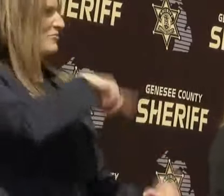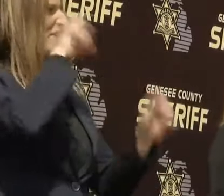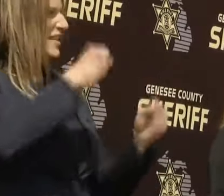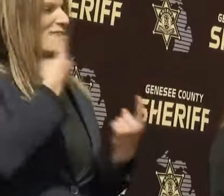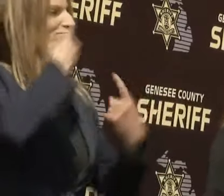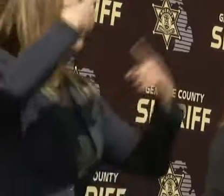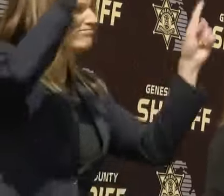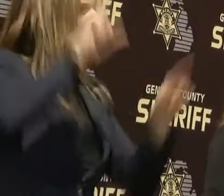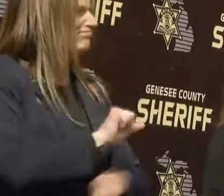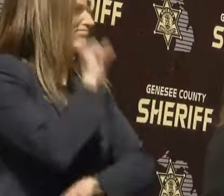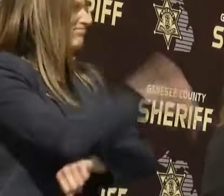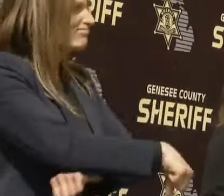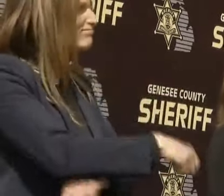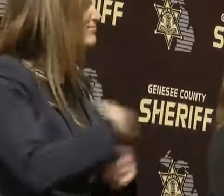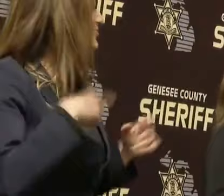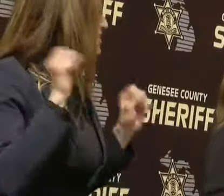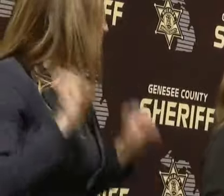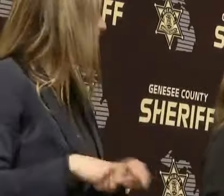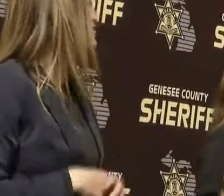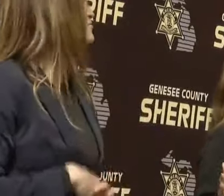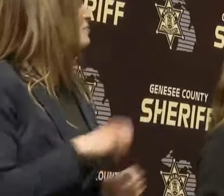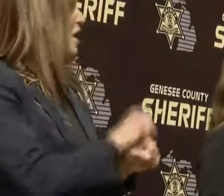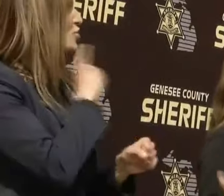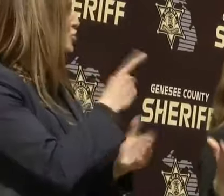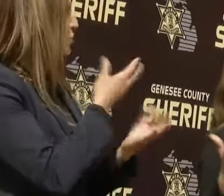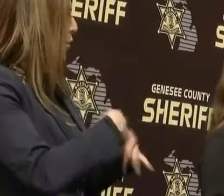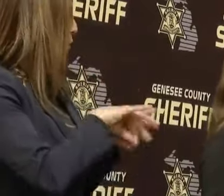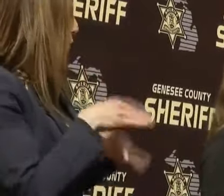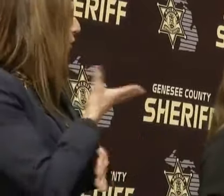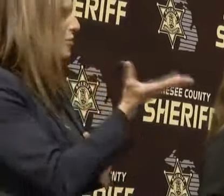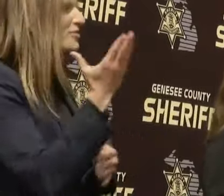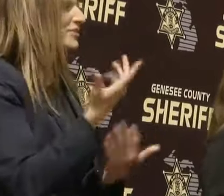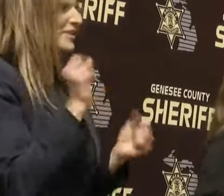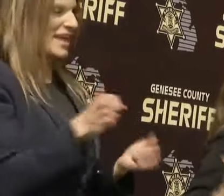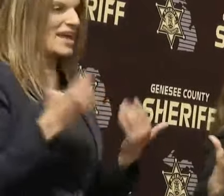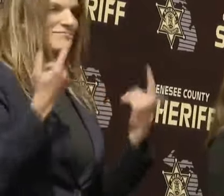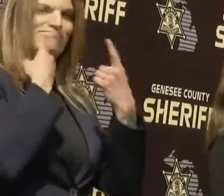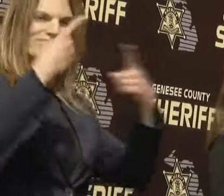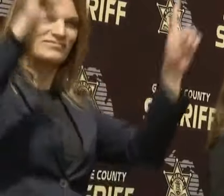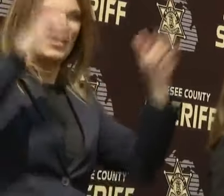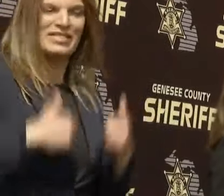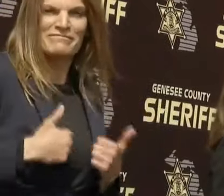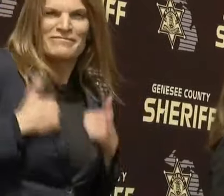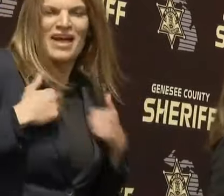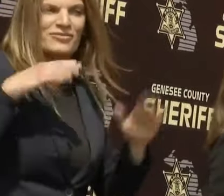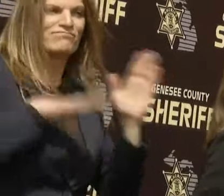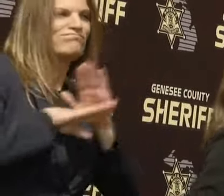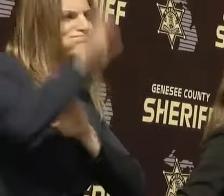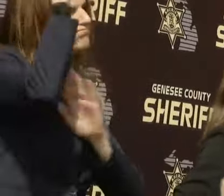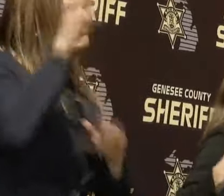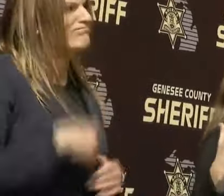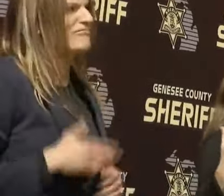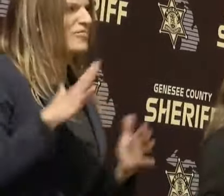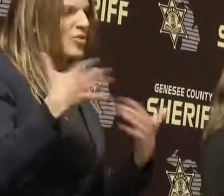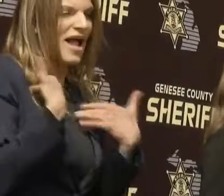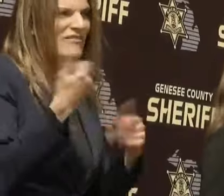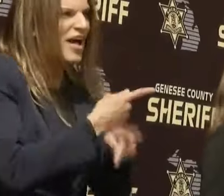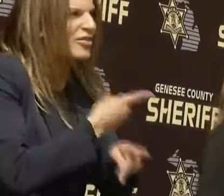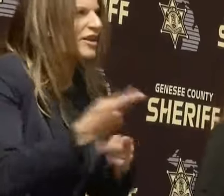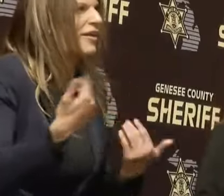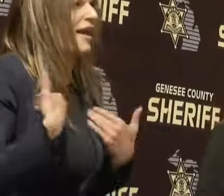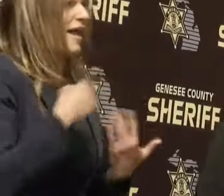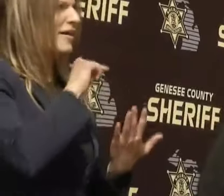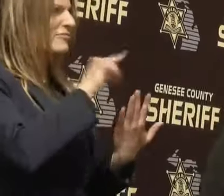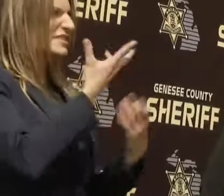fight harder alongside you to make sure that every single person has a chance to succeed, has access to quality health care, has a